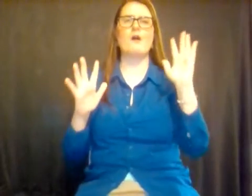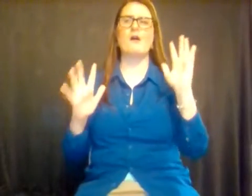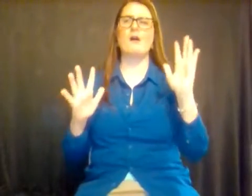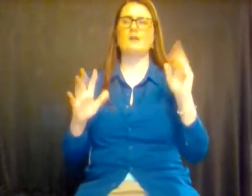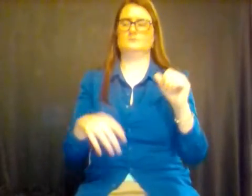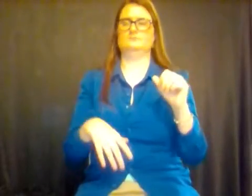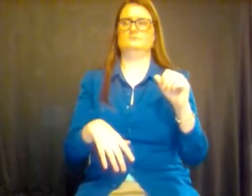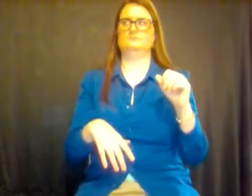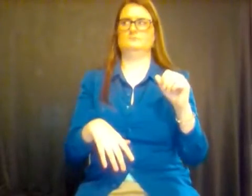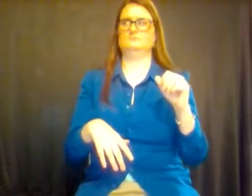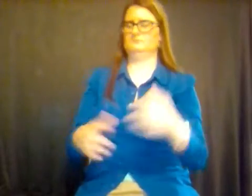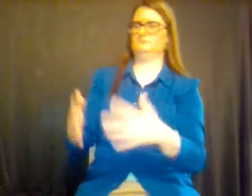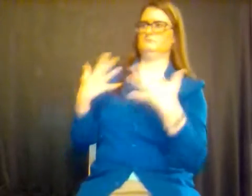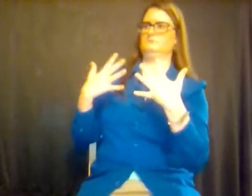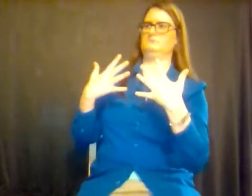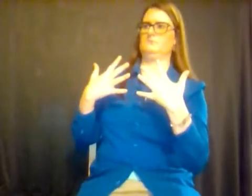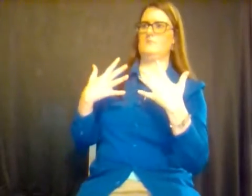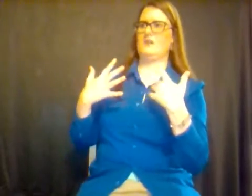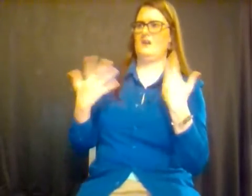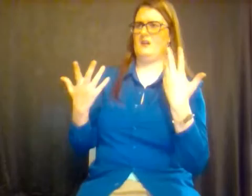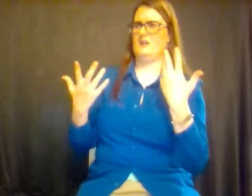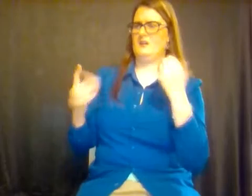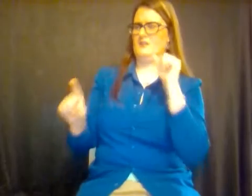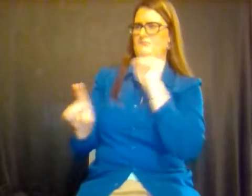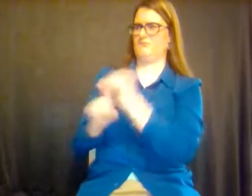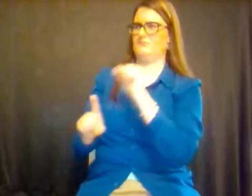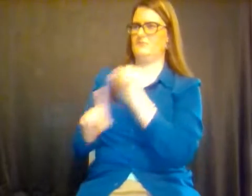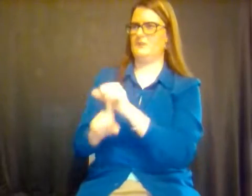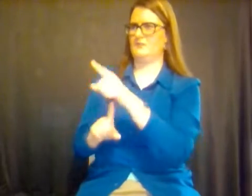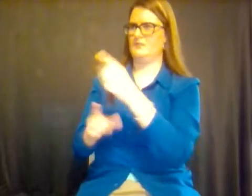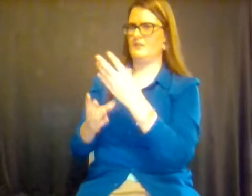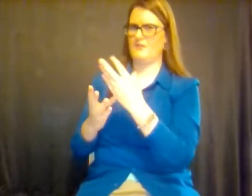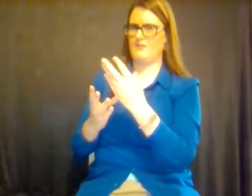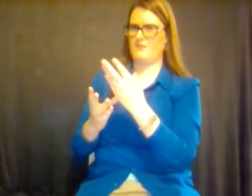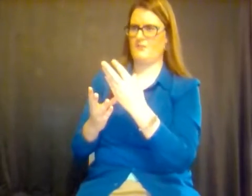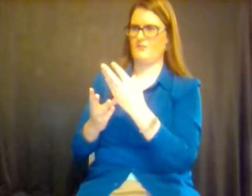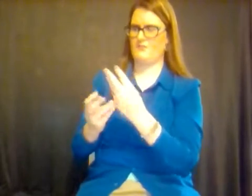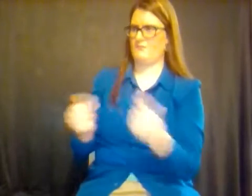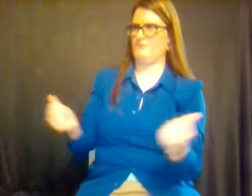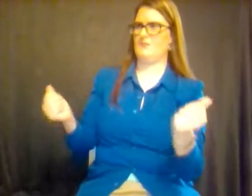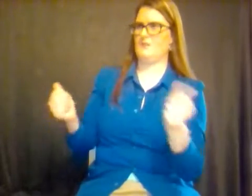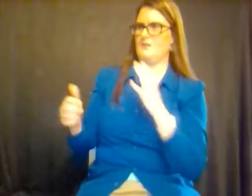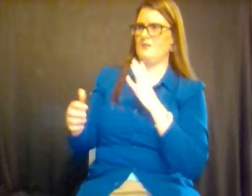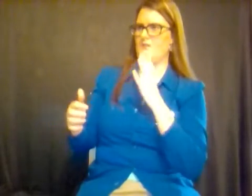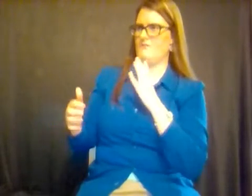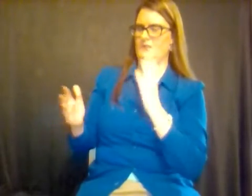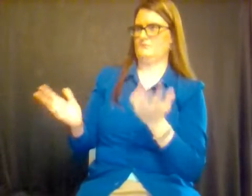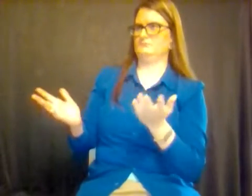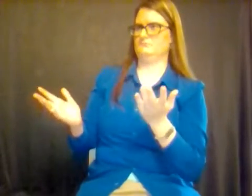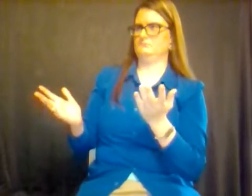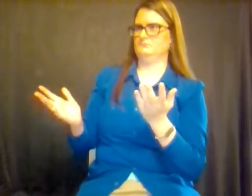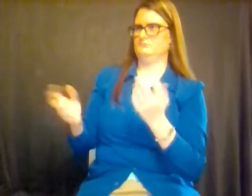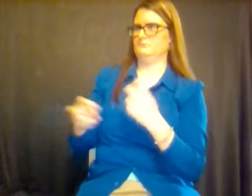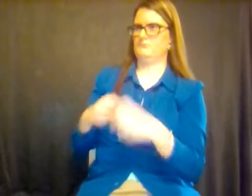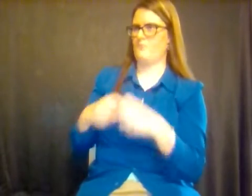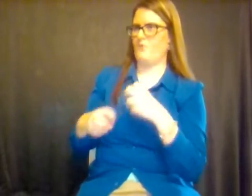Had his brother really forgiven him for tricking him all those years ago? Was he really going to be head of the land of Canaan? Then in his mind's